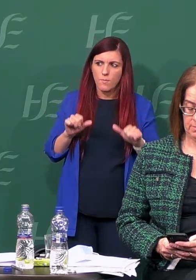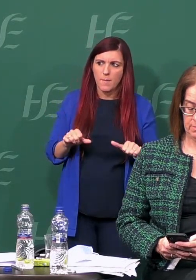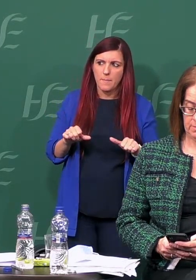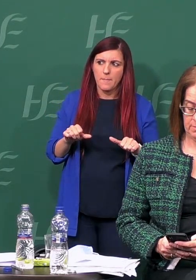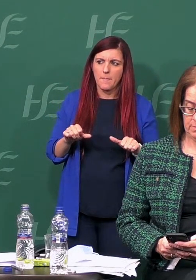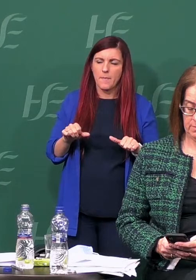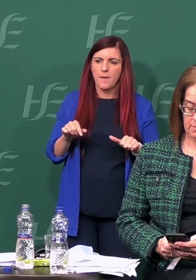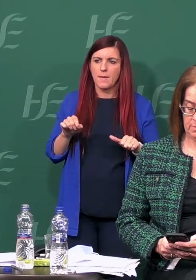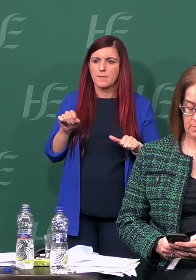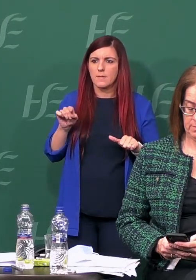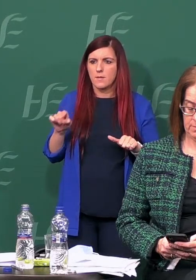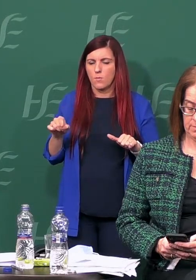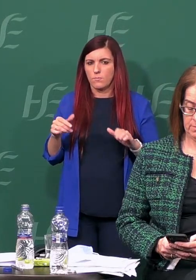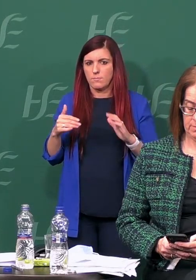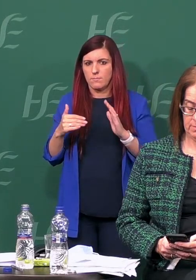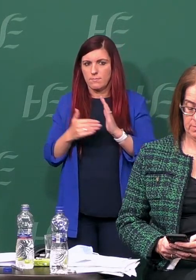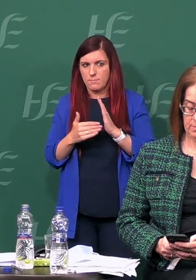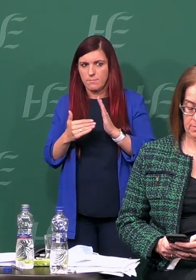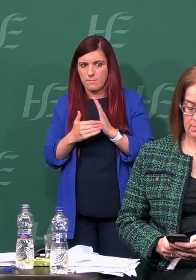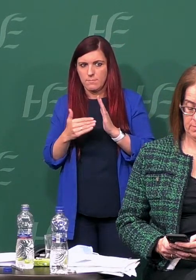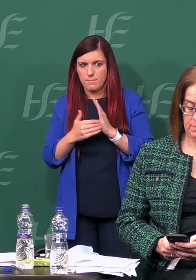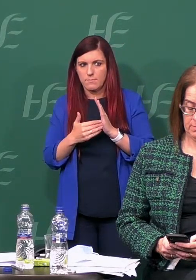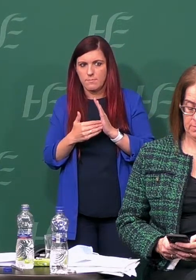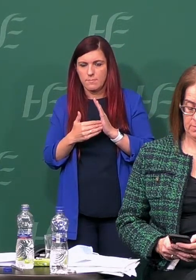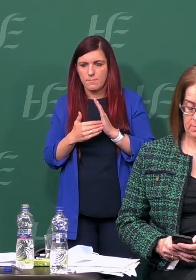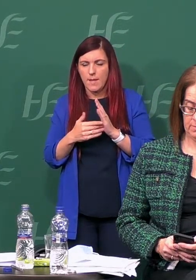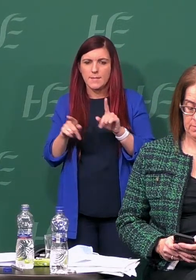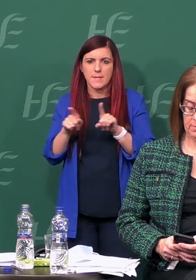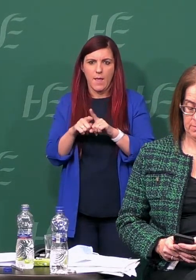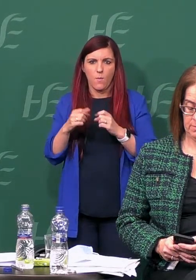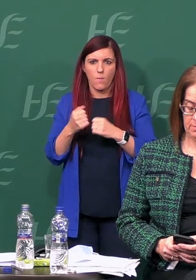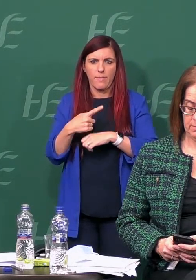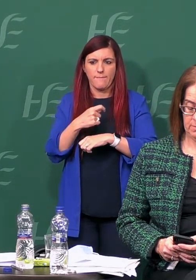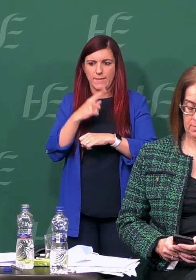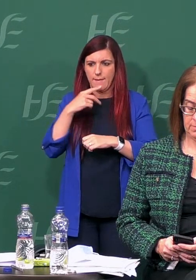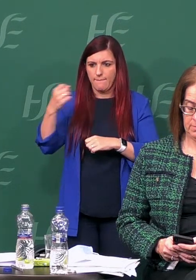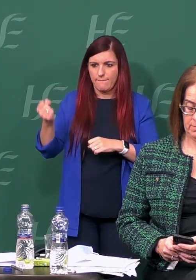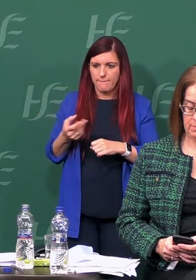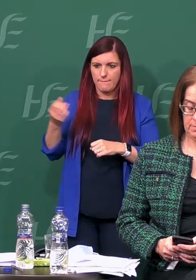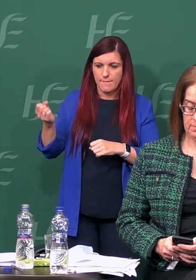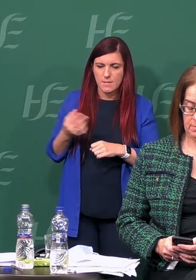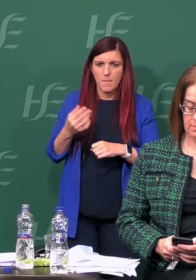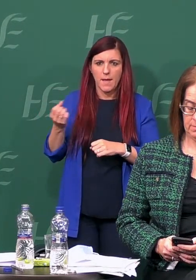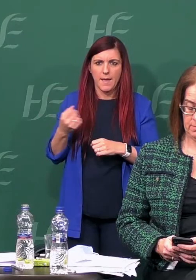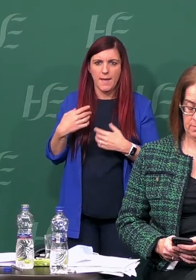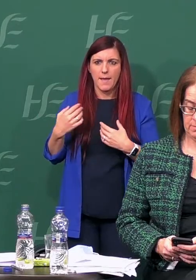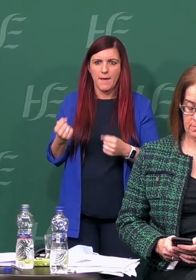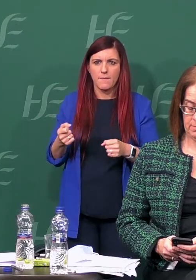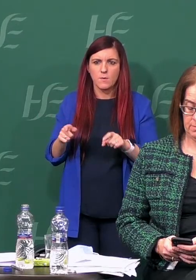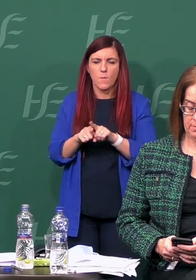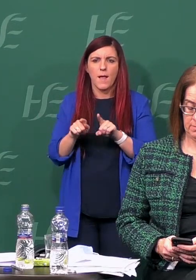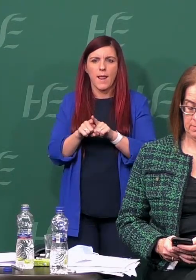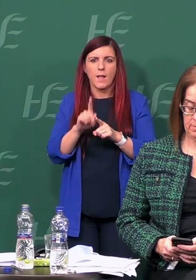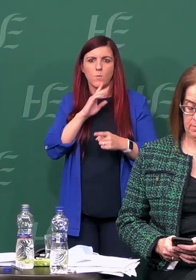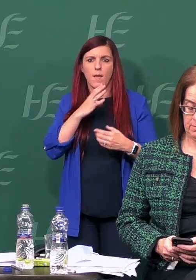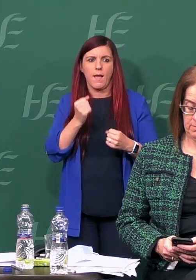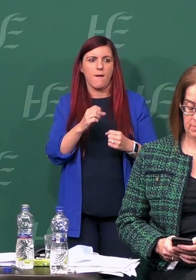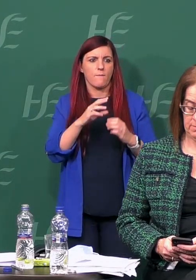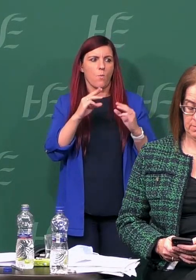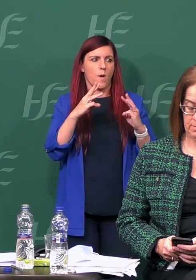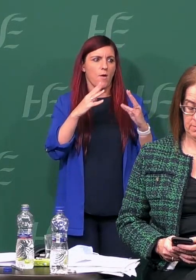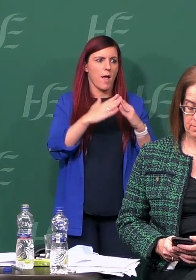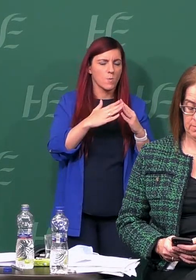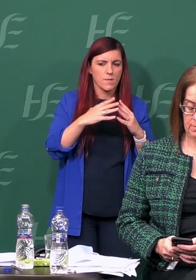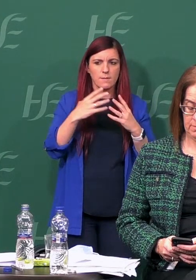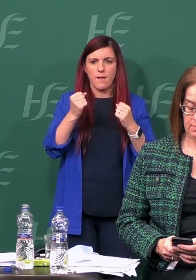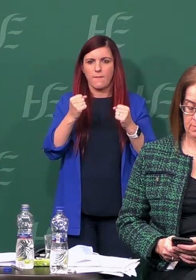of actions coming from that, tracking a range of actions that have arisen from that audit, including in the warehouse and the management of the warehouse